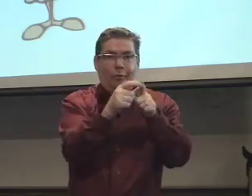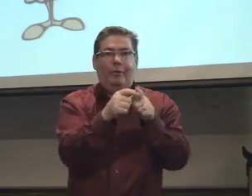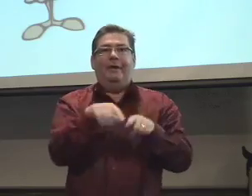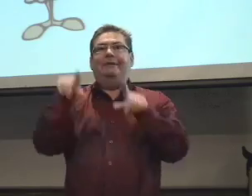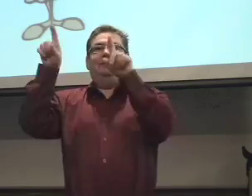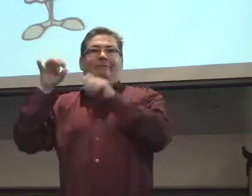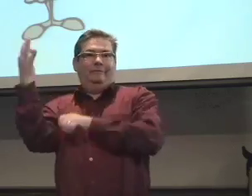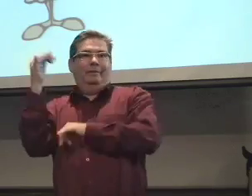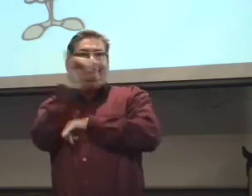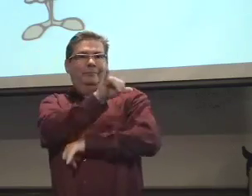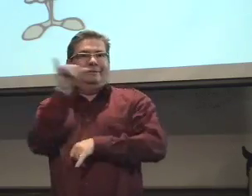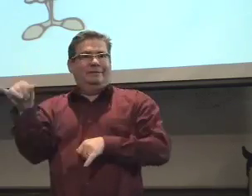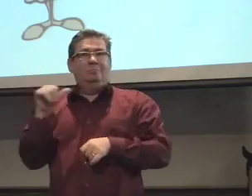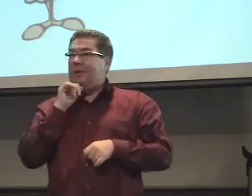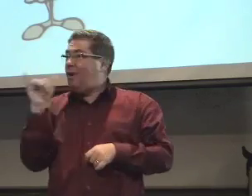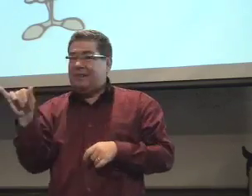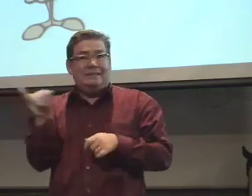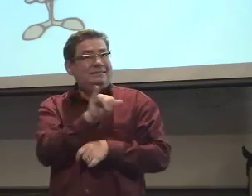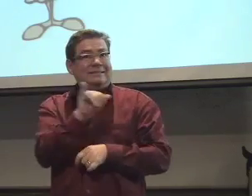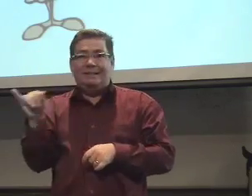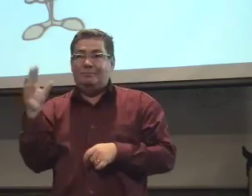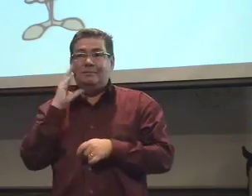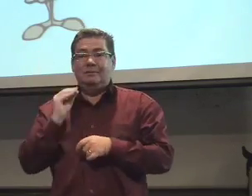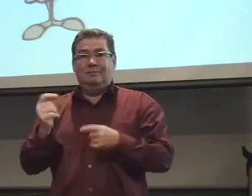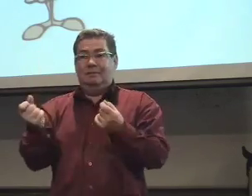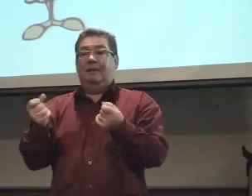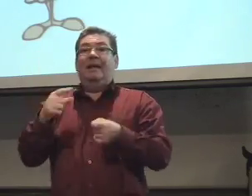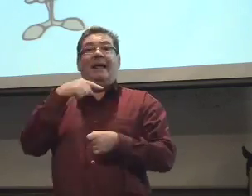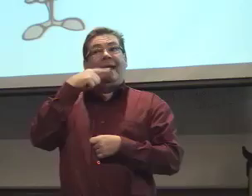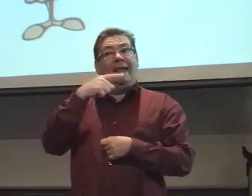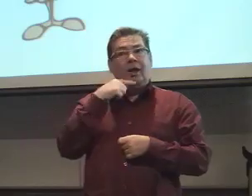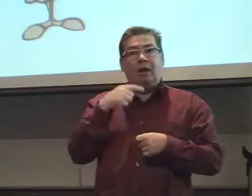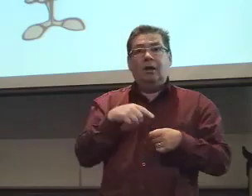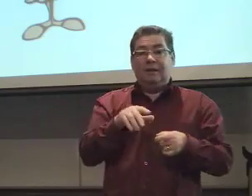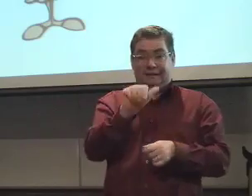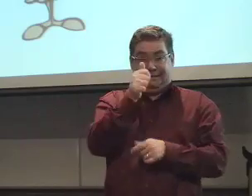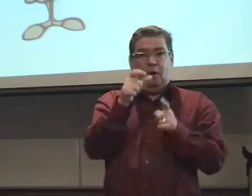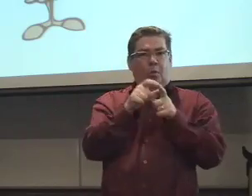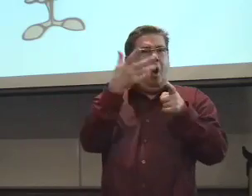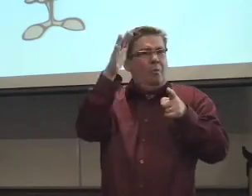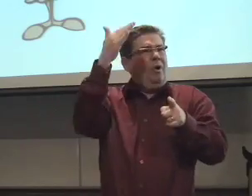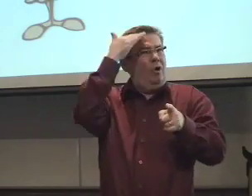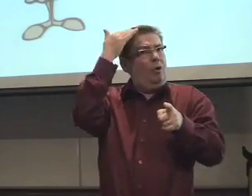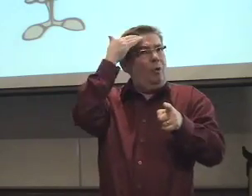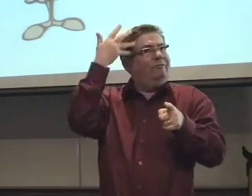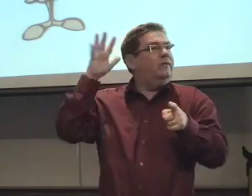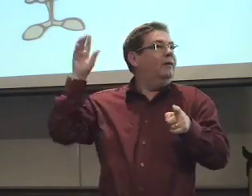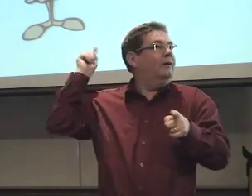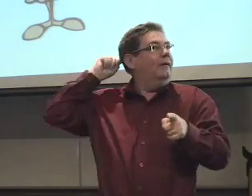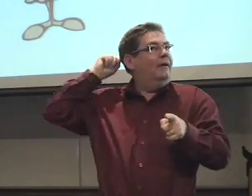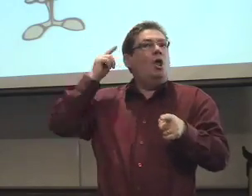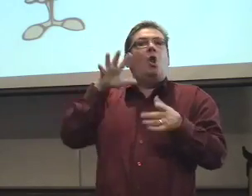same thing. It's not the same thing. Hearing kids have 10 words they already know. They're just learning the spelling